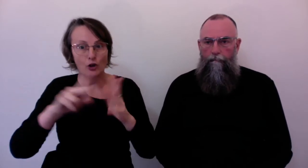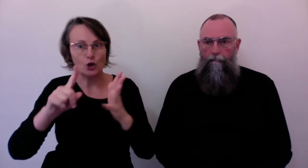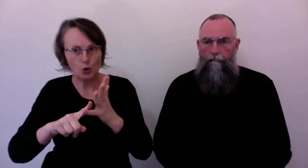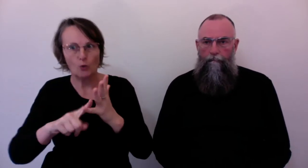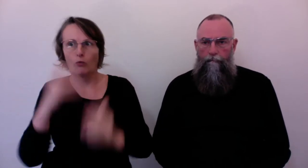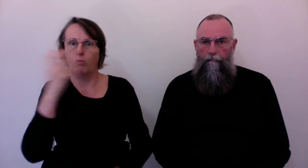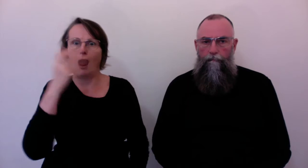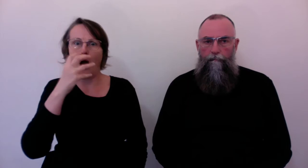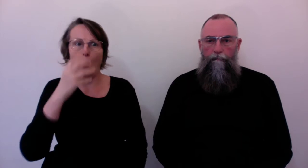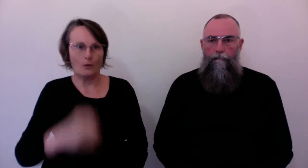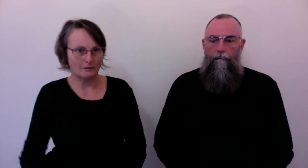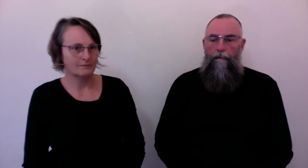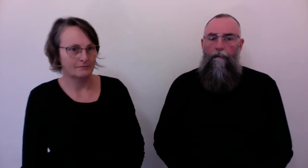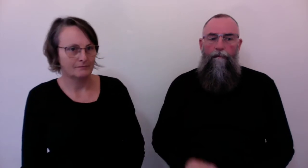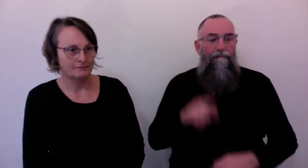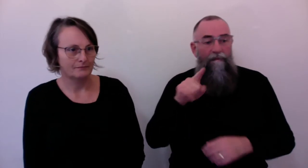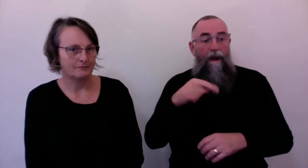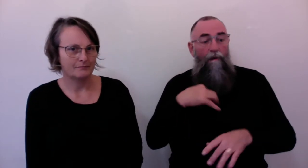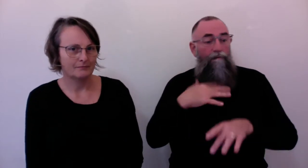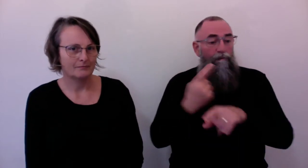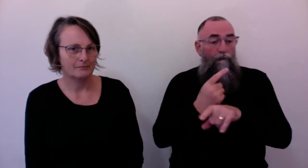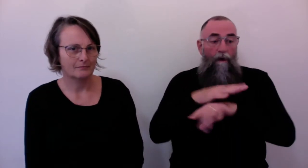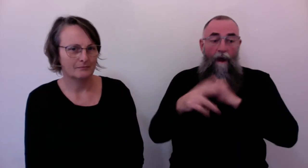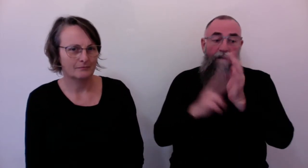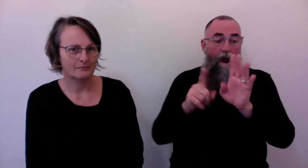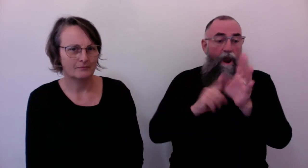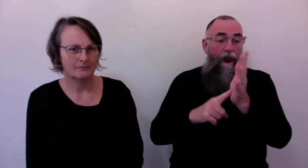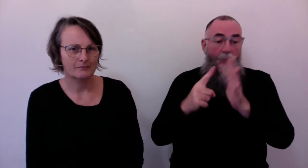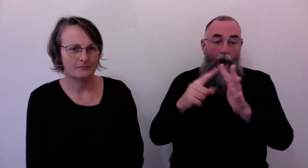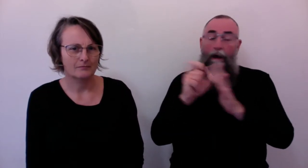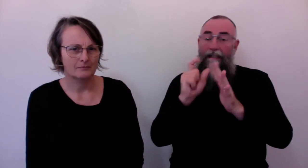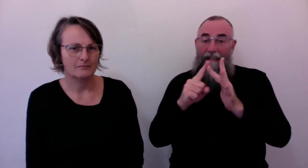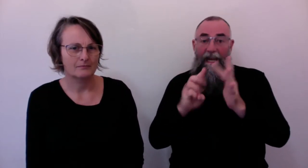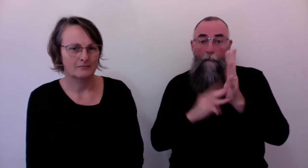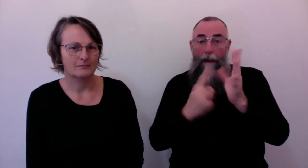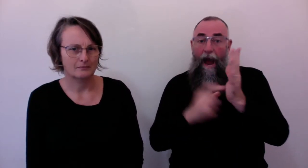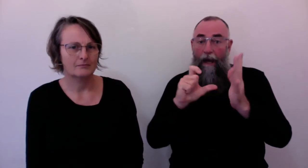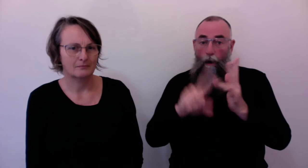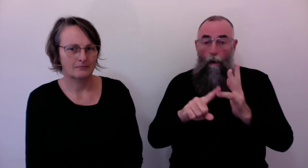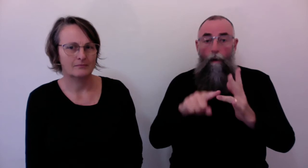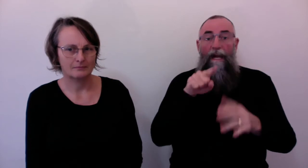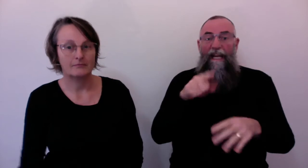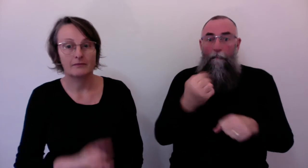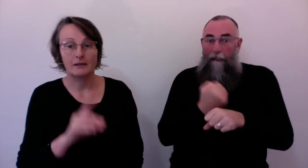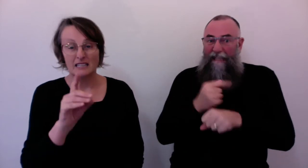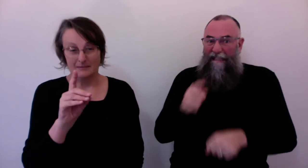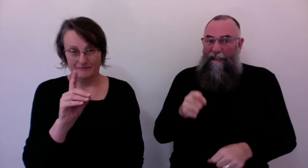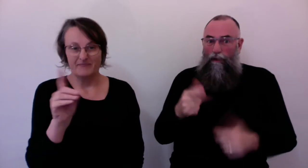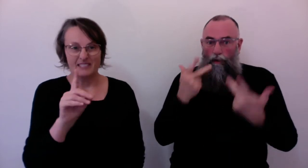Niall DeMarco produced that. yeah, he's Right. he's a model who's deaf, who is unbelievably good looking, I must say, this dude.